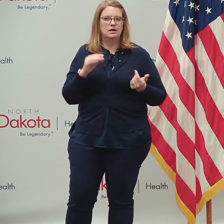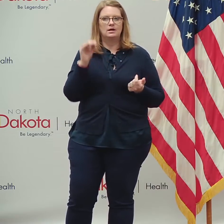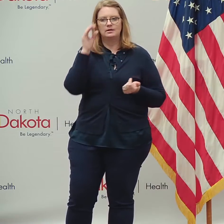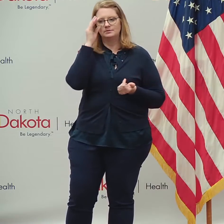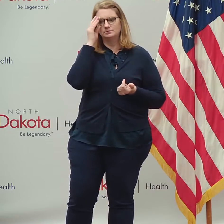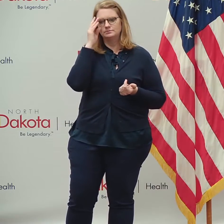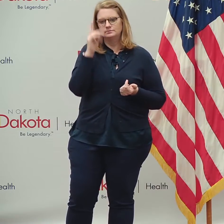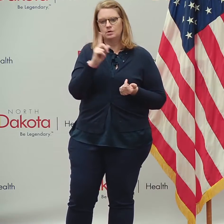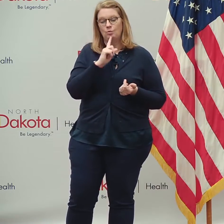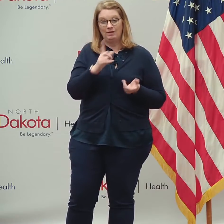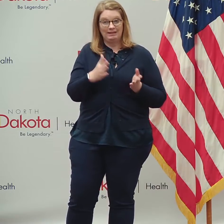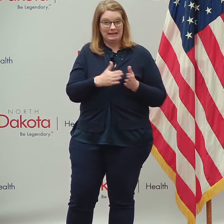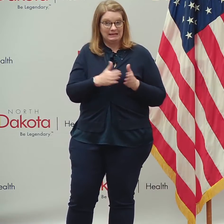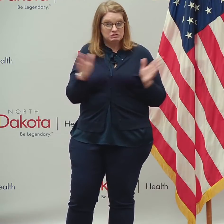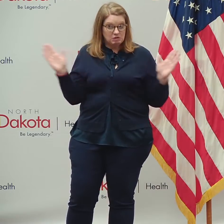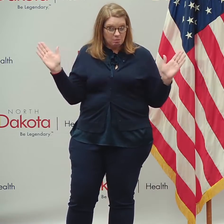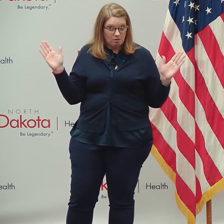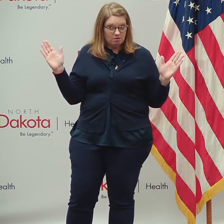think in general,